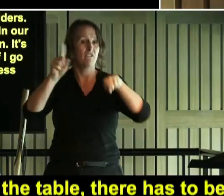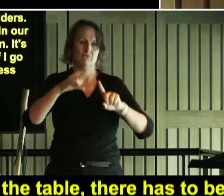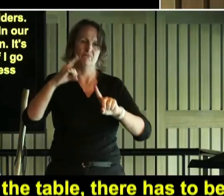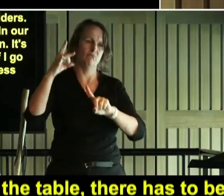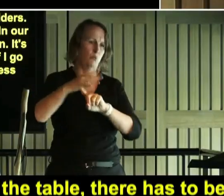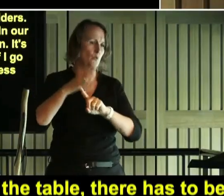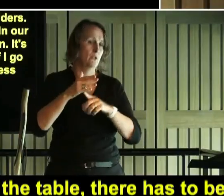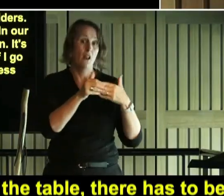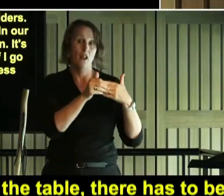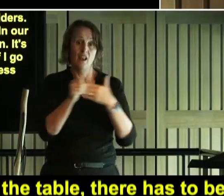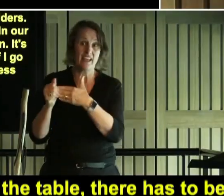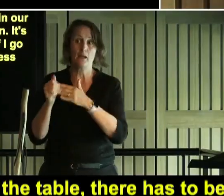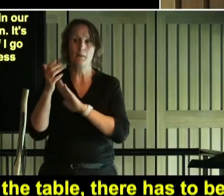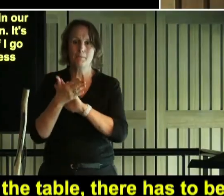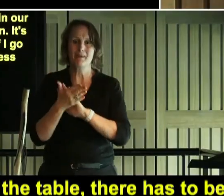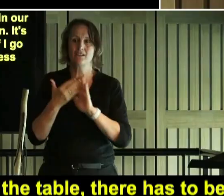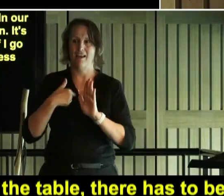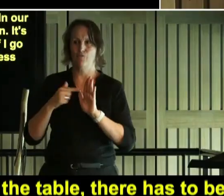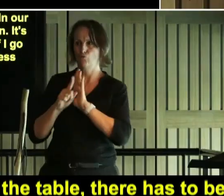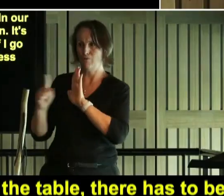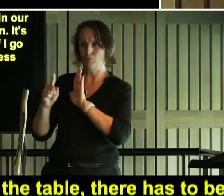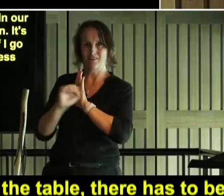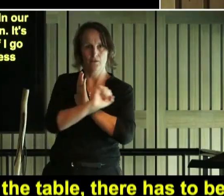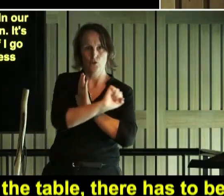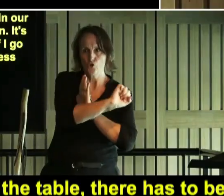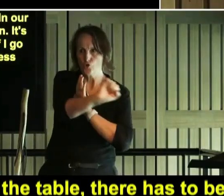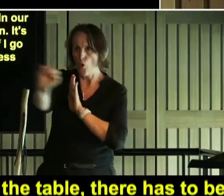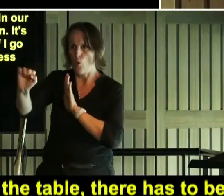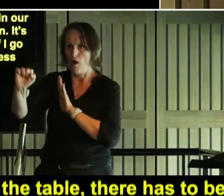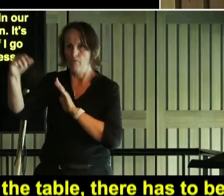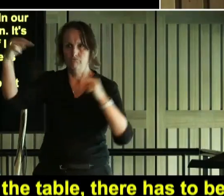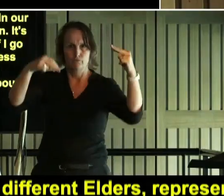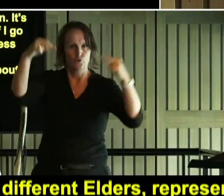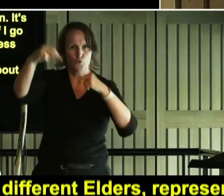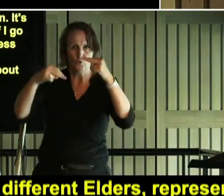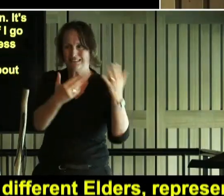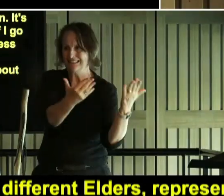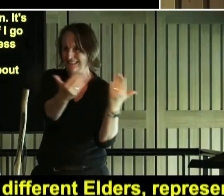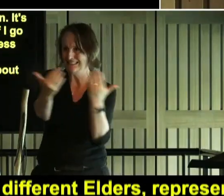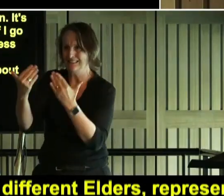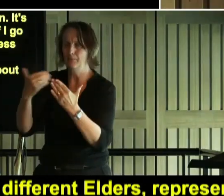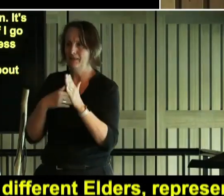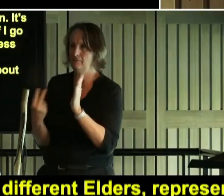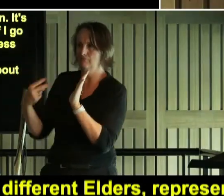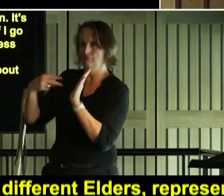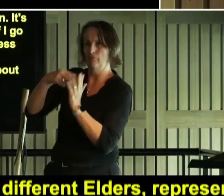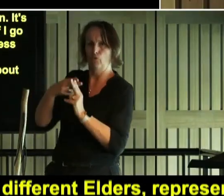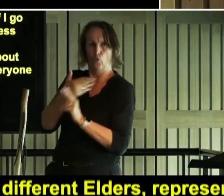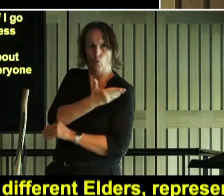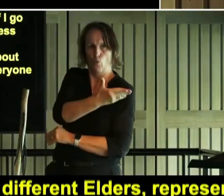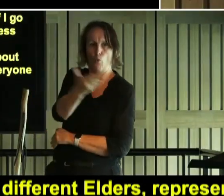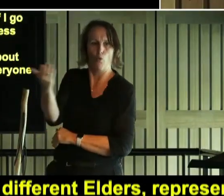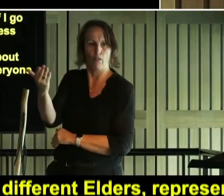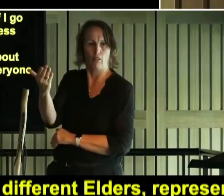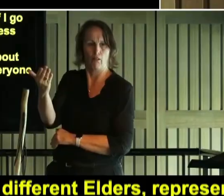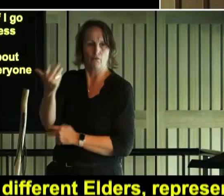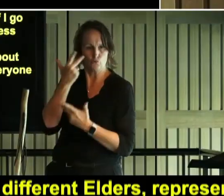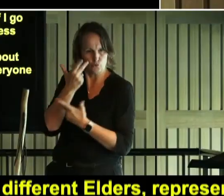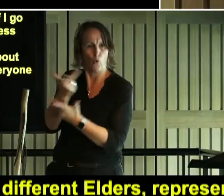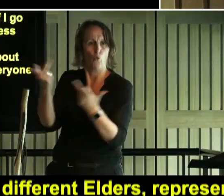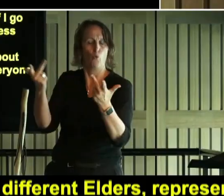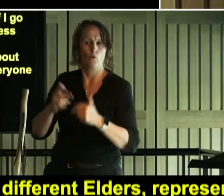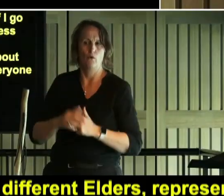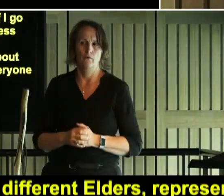So leadership is about representing that diversity, making sure everyone has a voice, everyone's represented. And